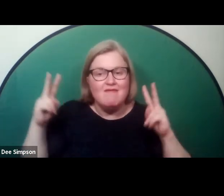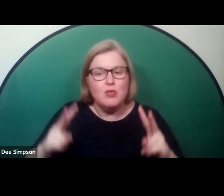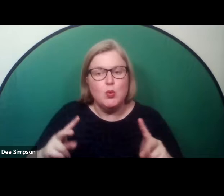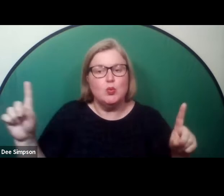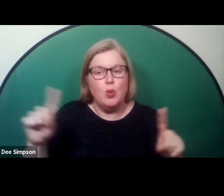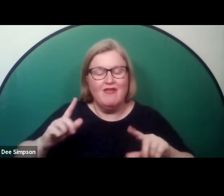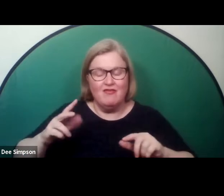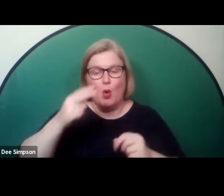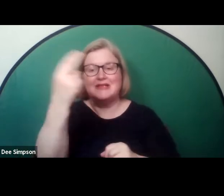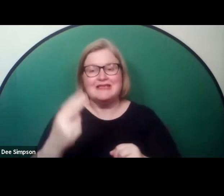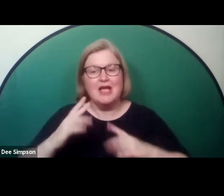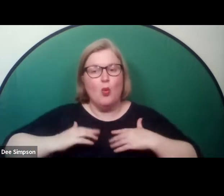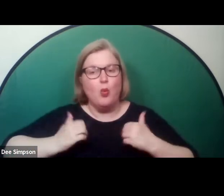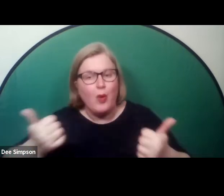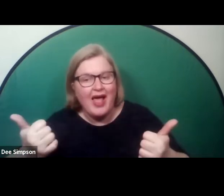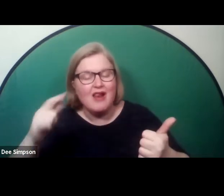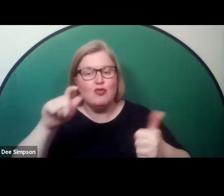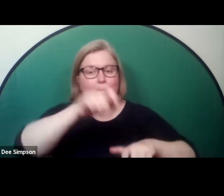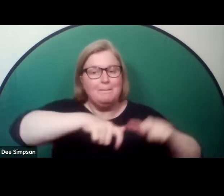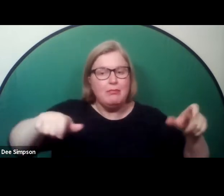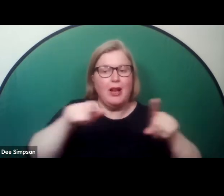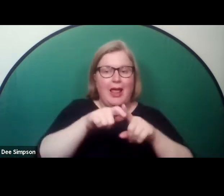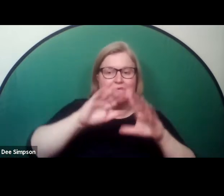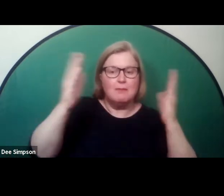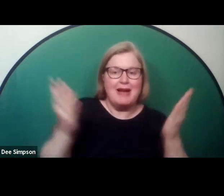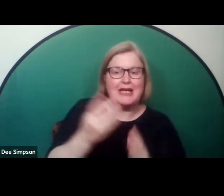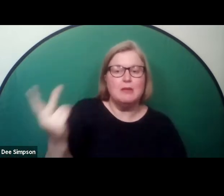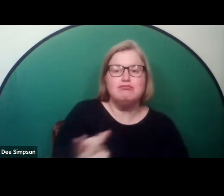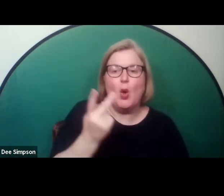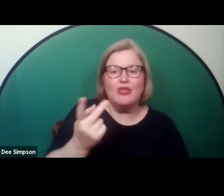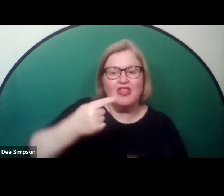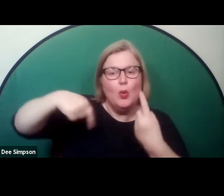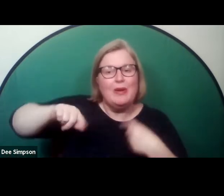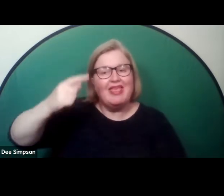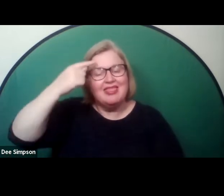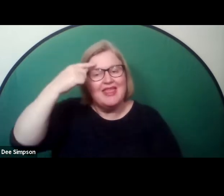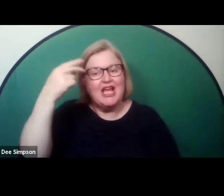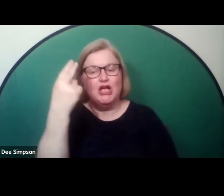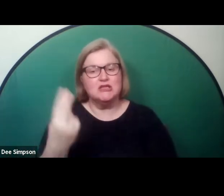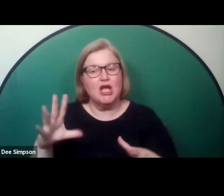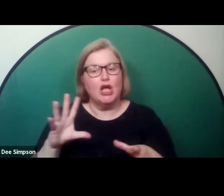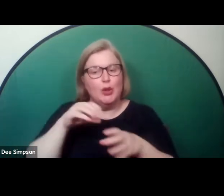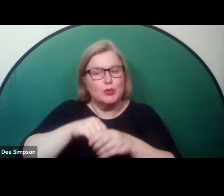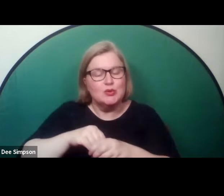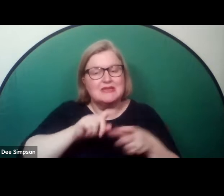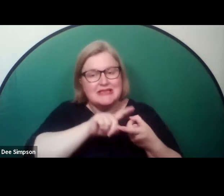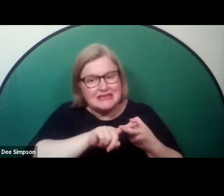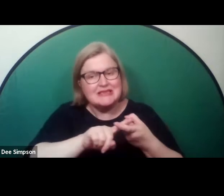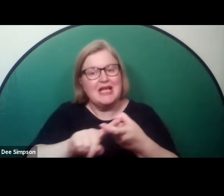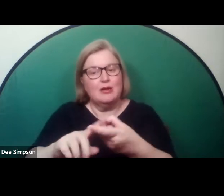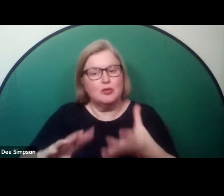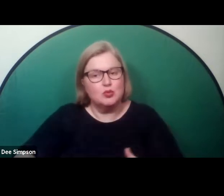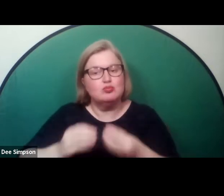design well for both people and planet. We think that the inclusive design of sustainable development solutions will